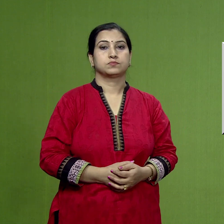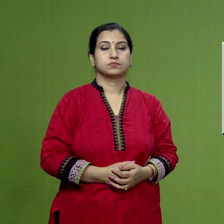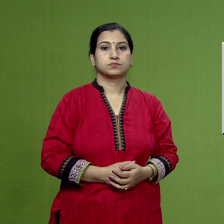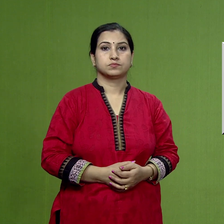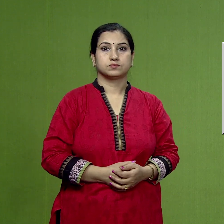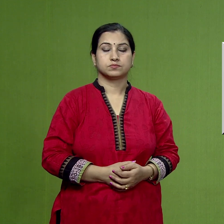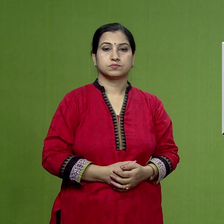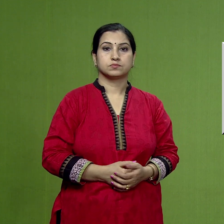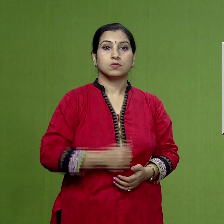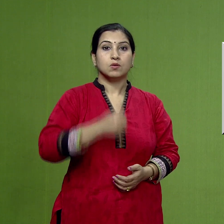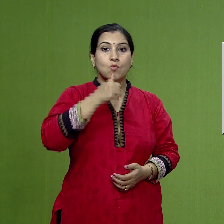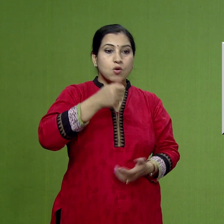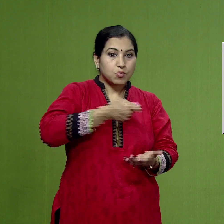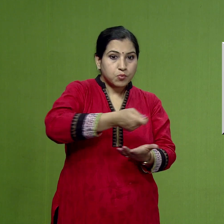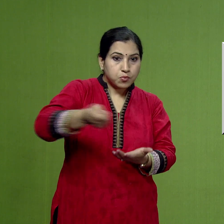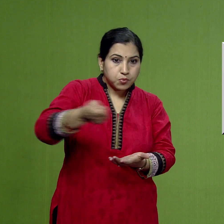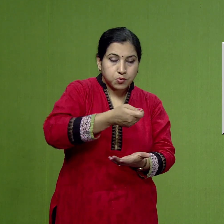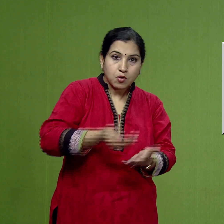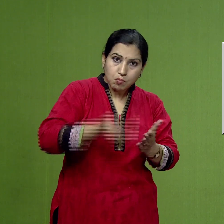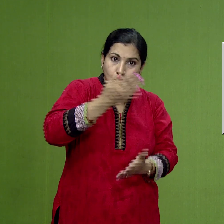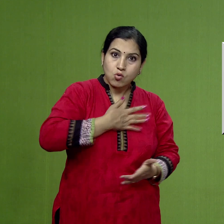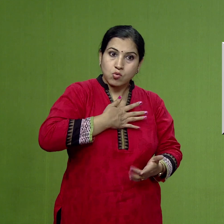good irrigation facilities,